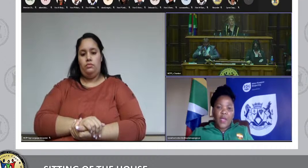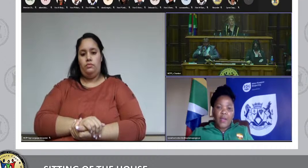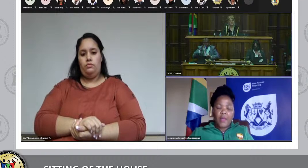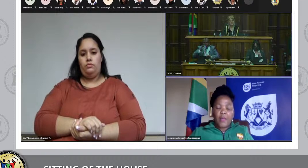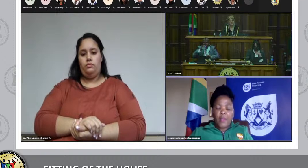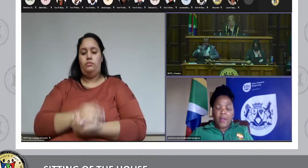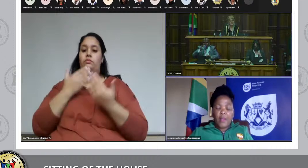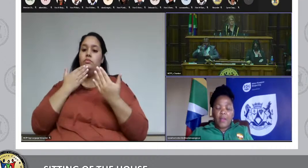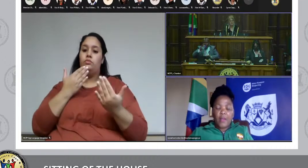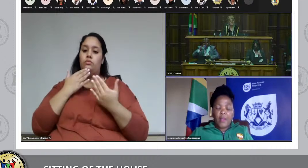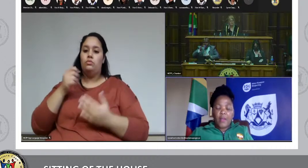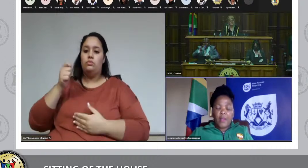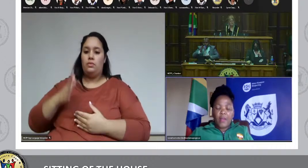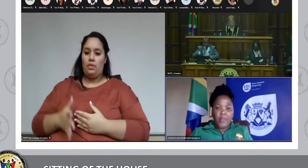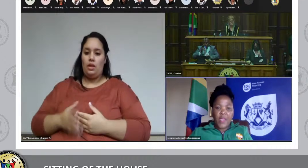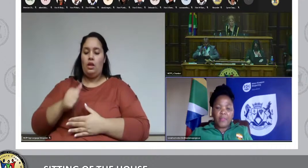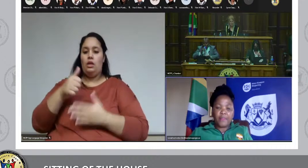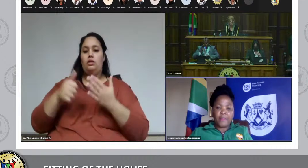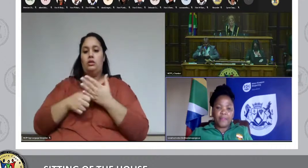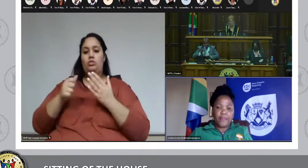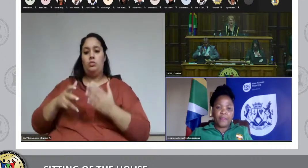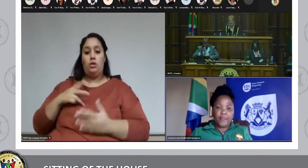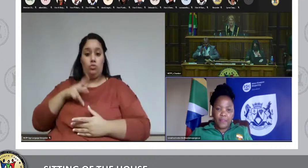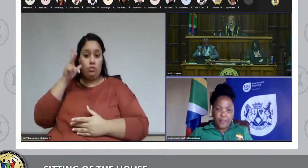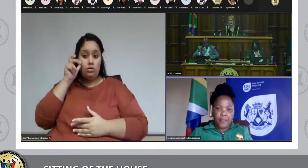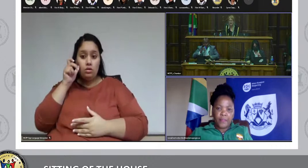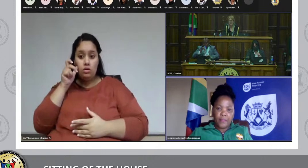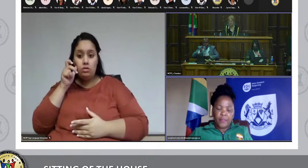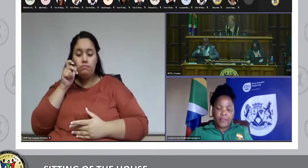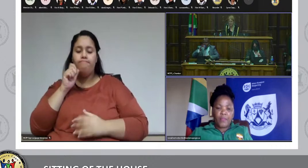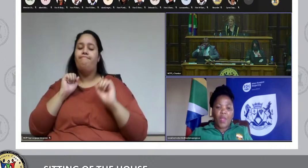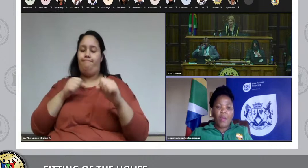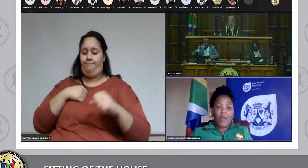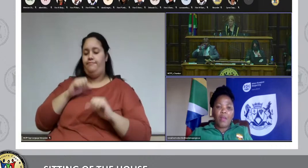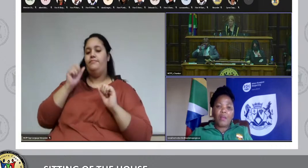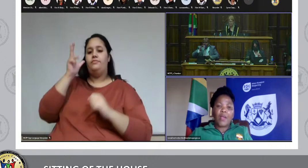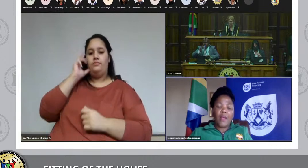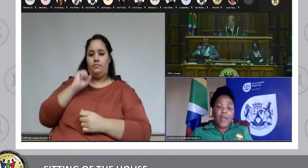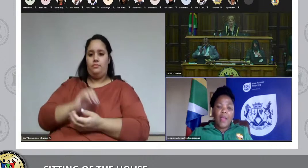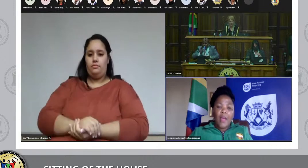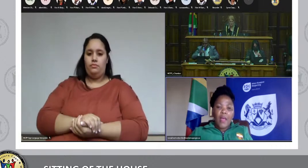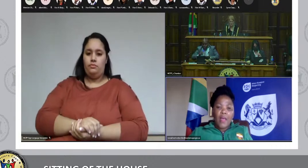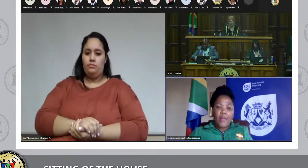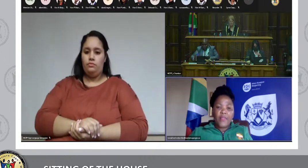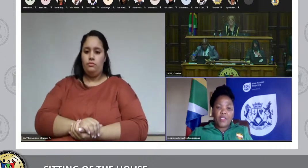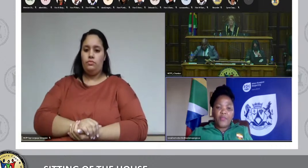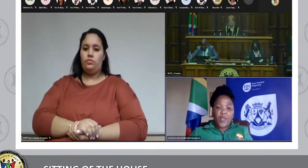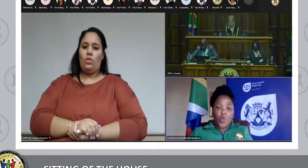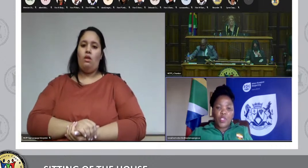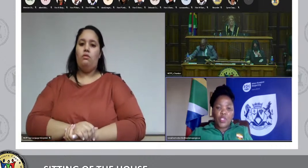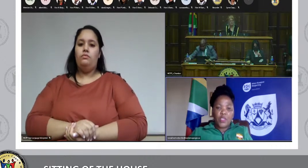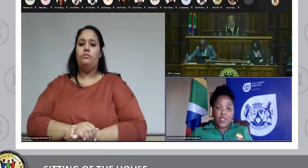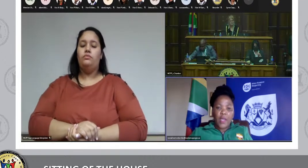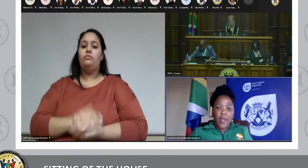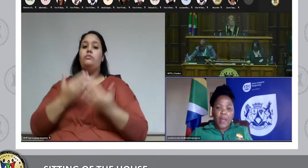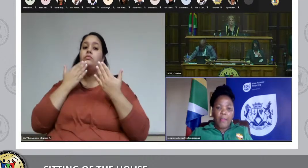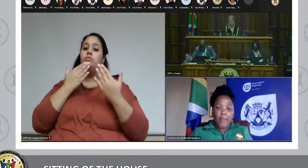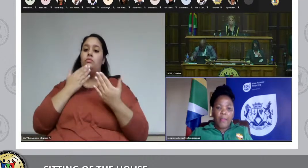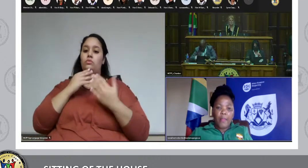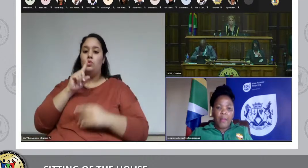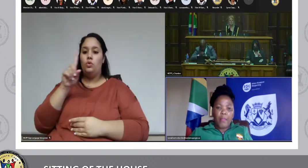Can you speak up? Deputy Speaker, can you hear me? I can, loud and clear. Okay. Thanks for the